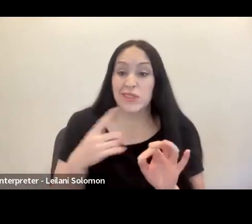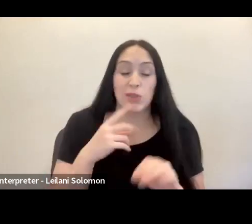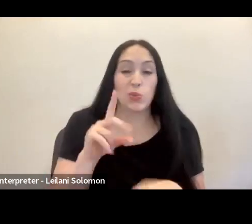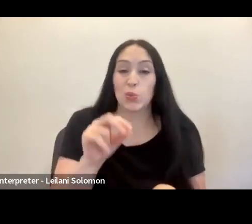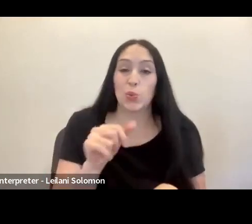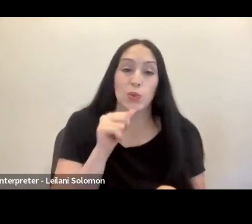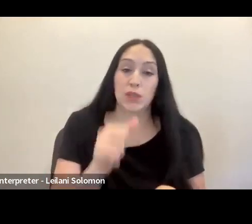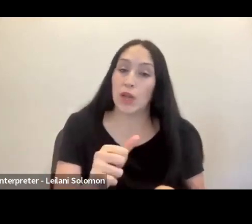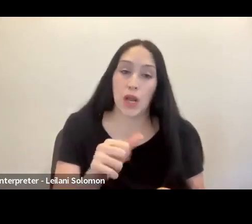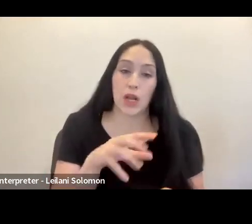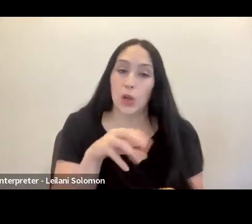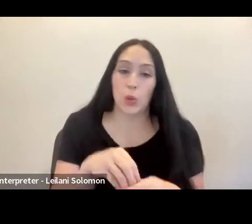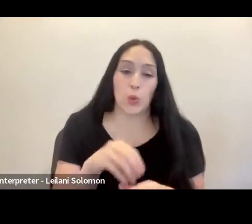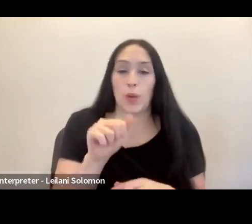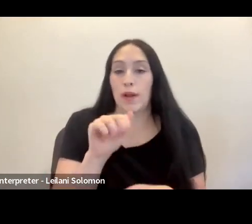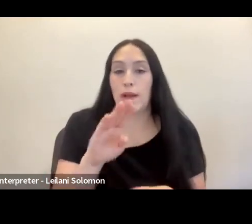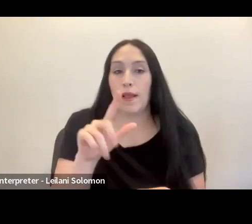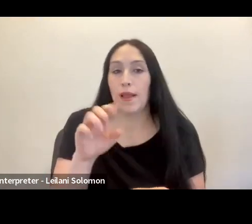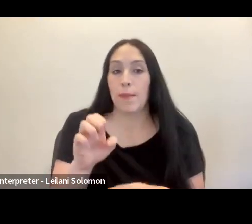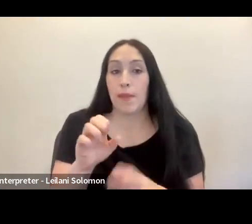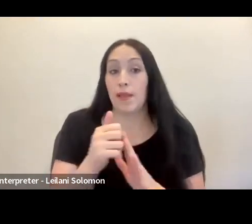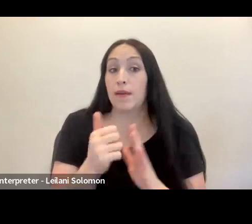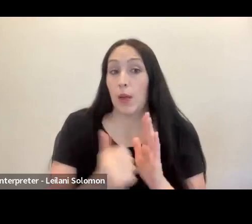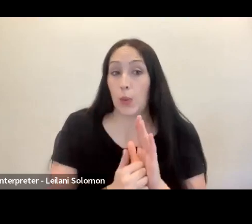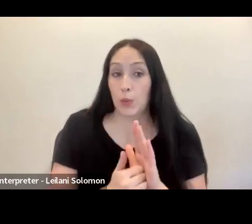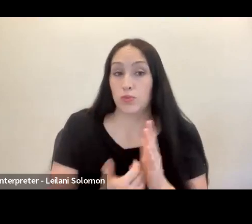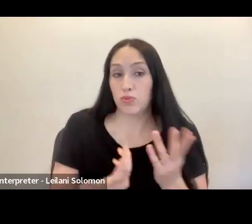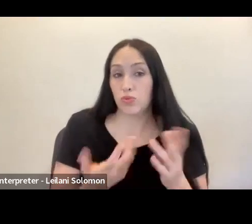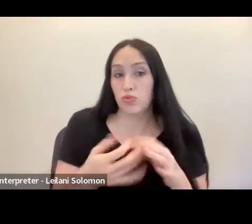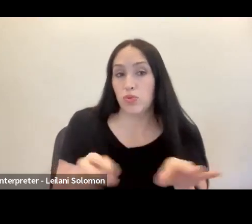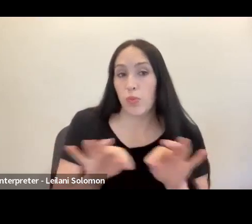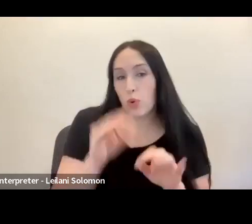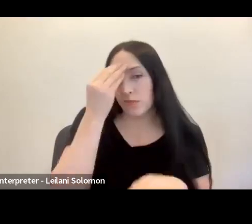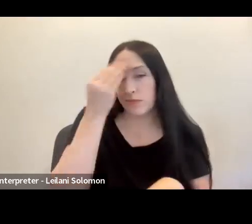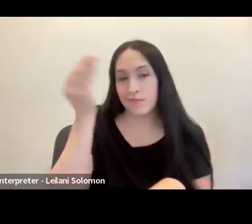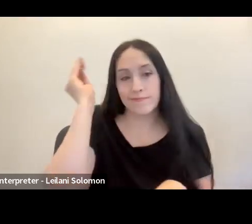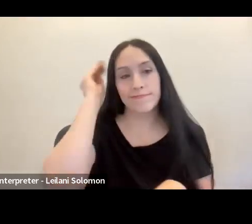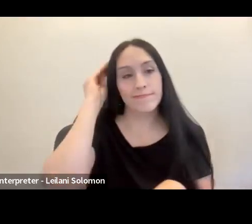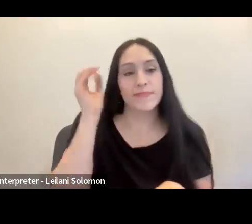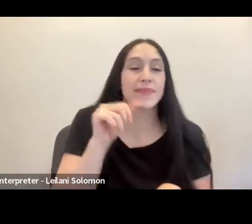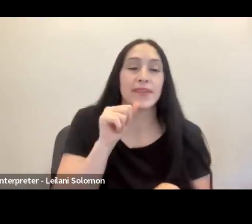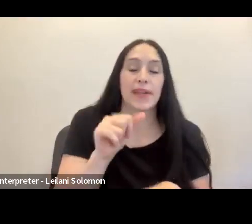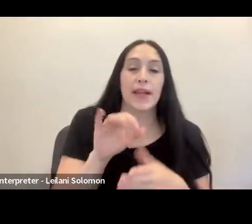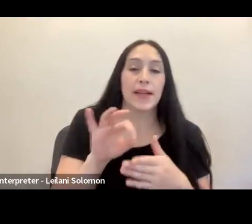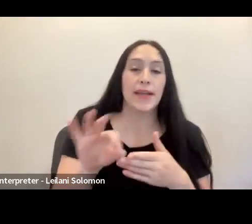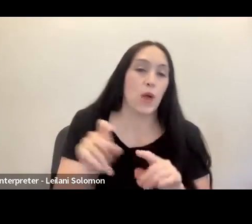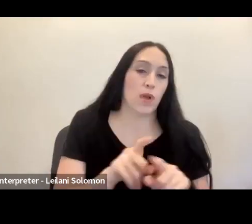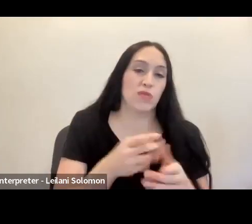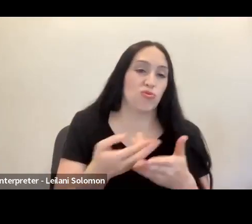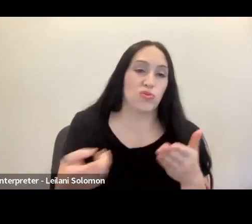that's something to keep in mind because they don't count able accounts as a resource.